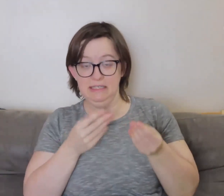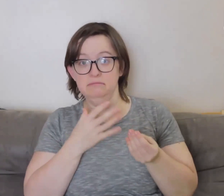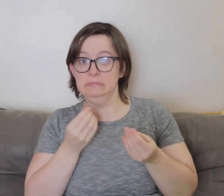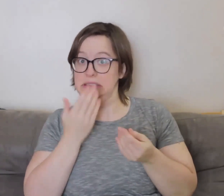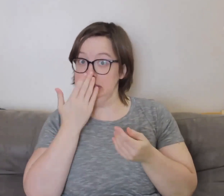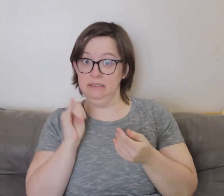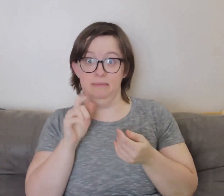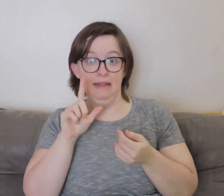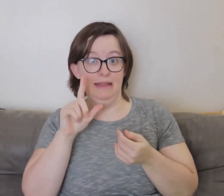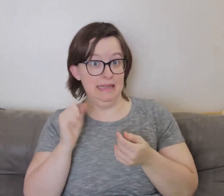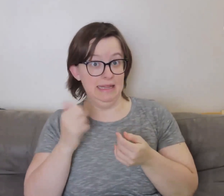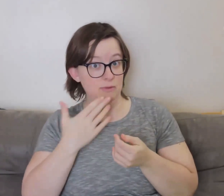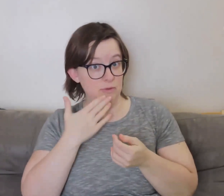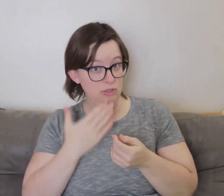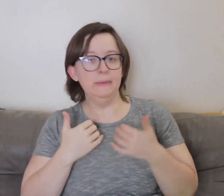With my firstborn,